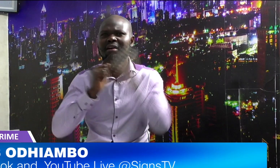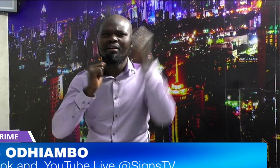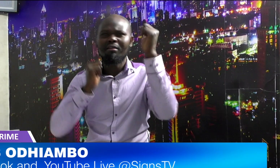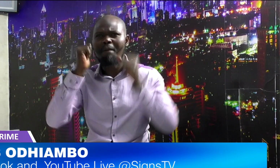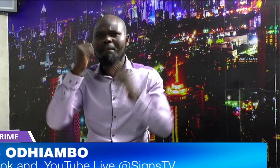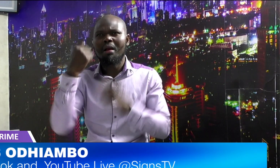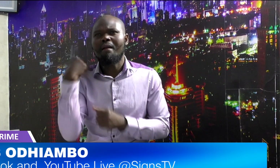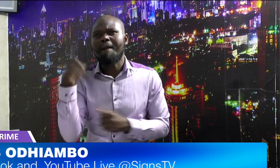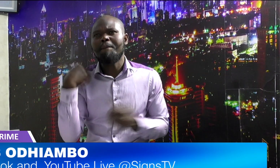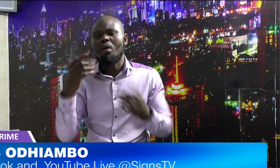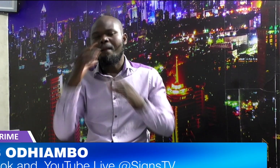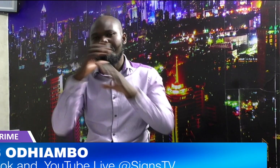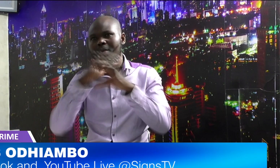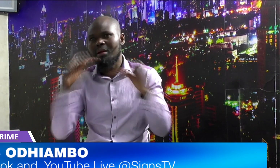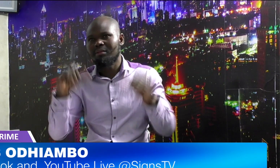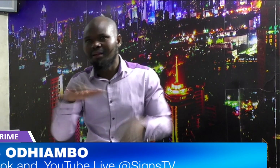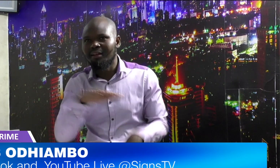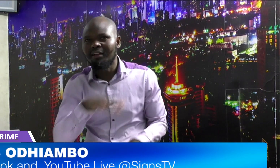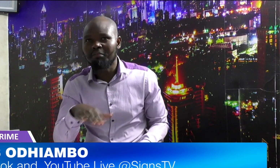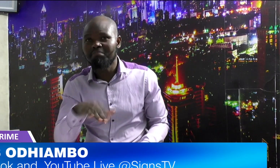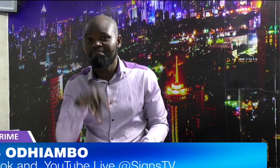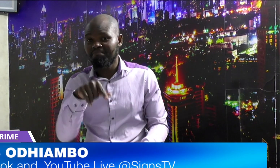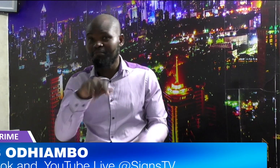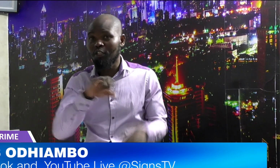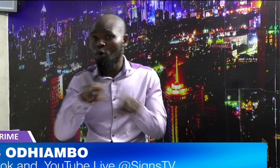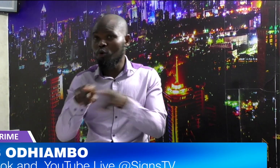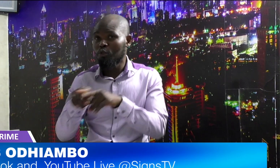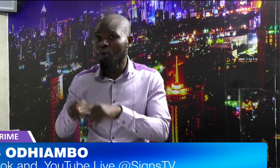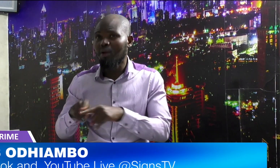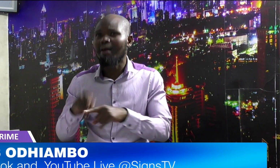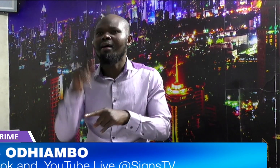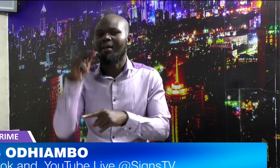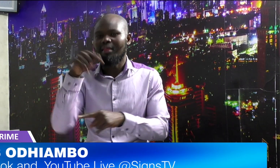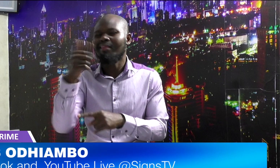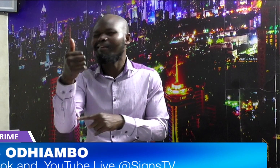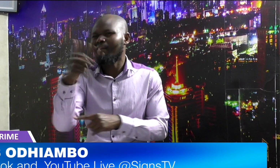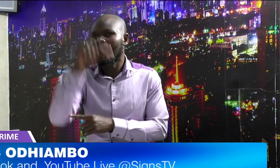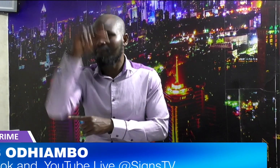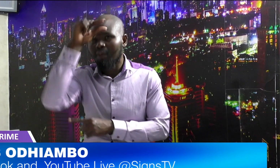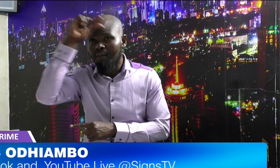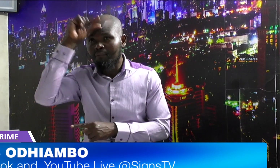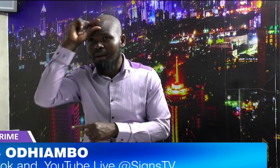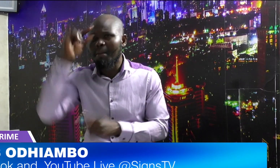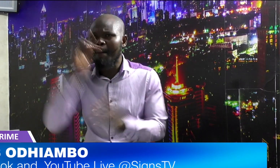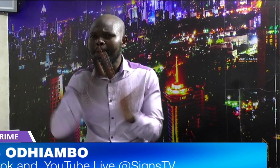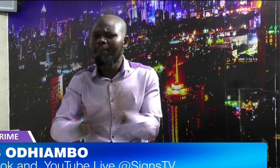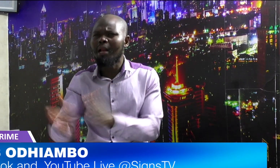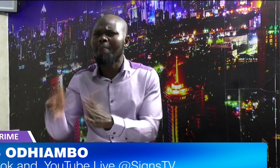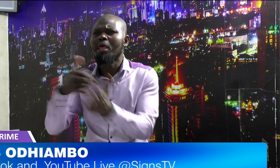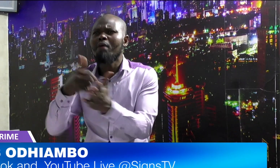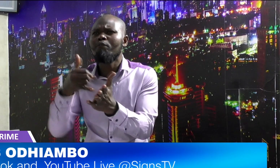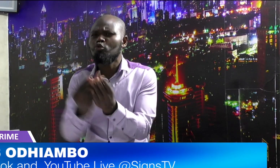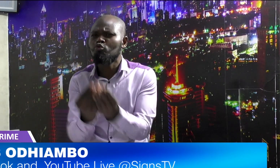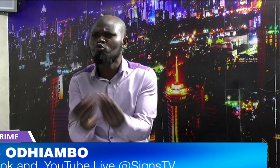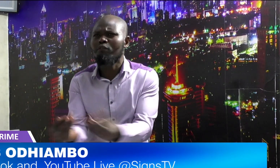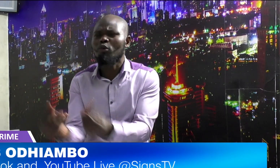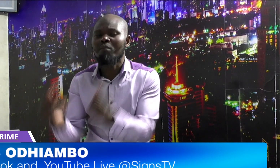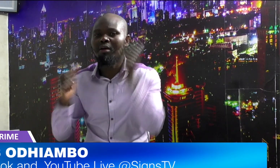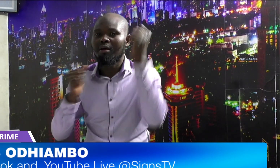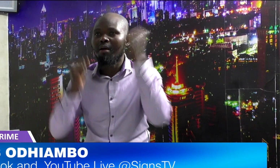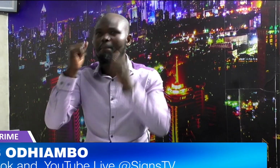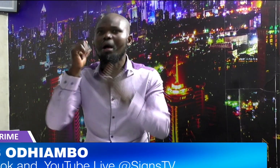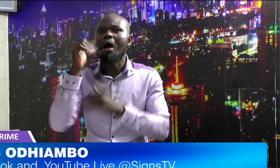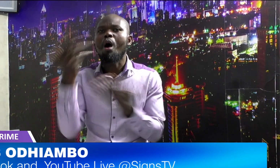any government agreements involving the military should be communicated through the County Commissioner's Office rather than having